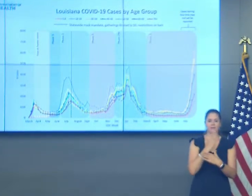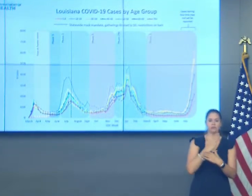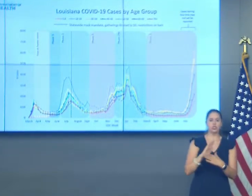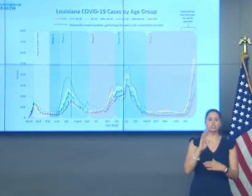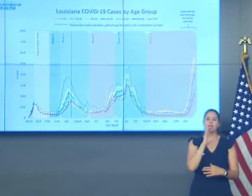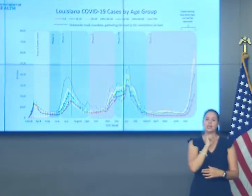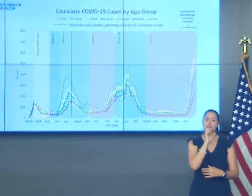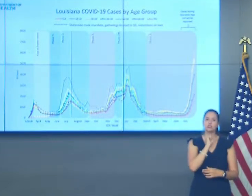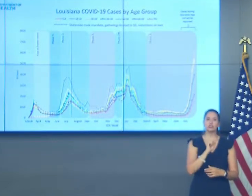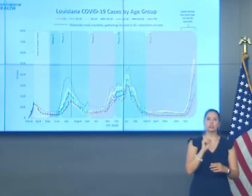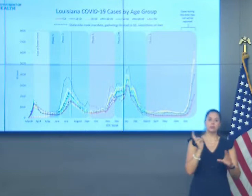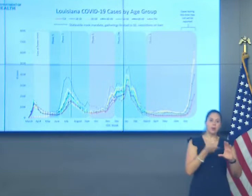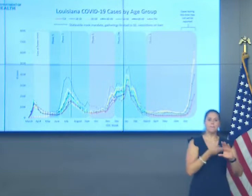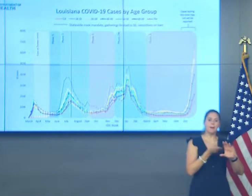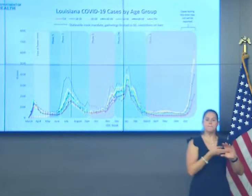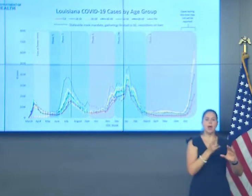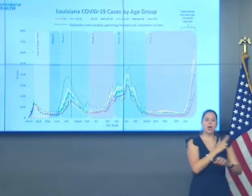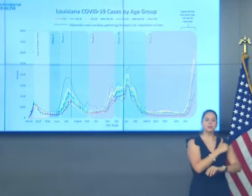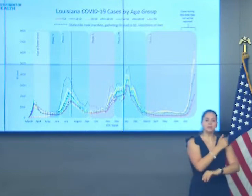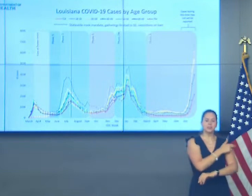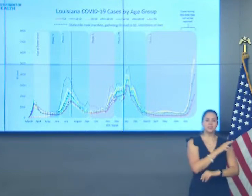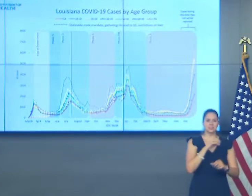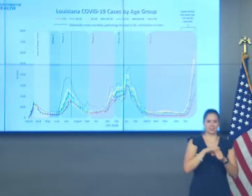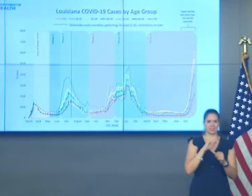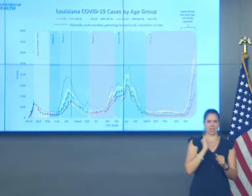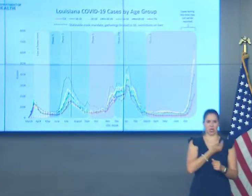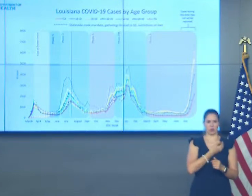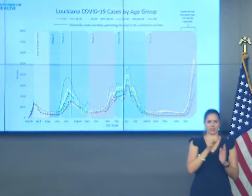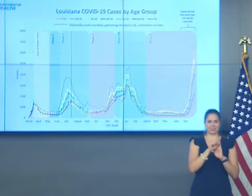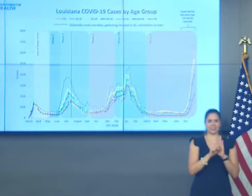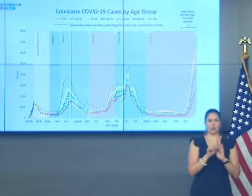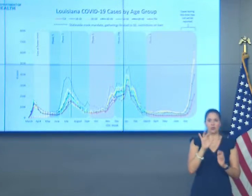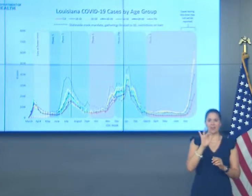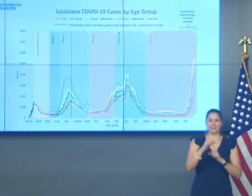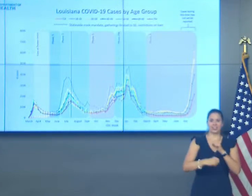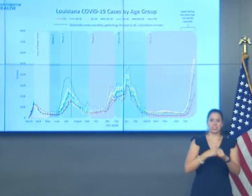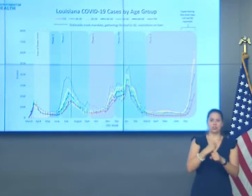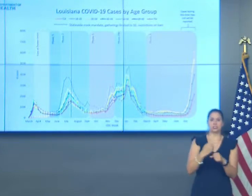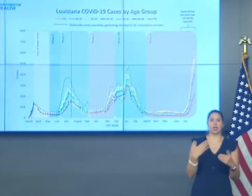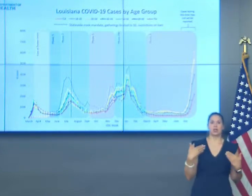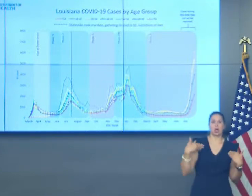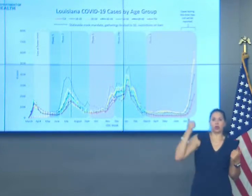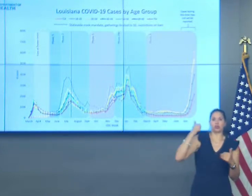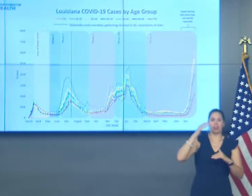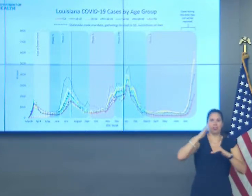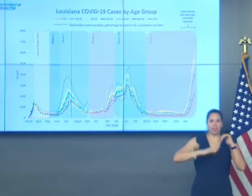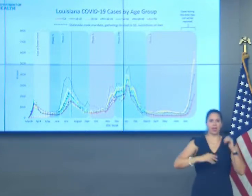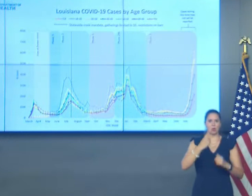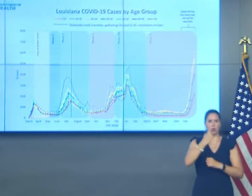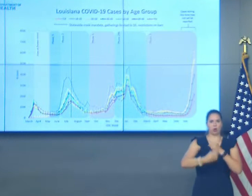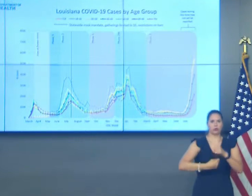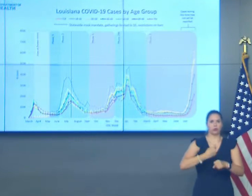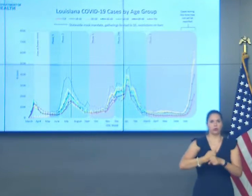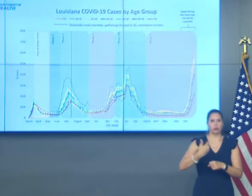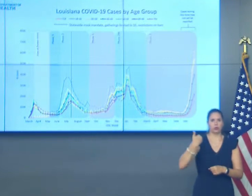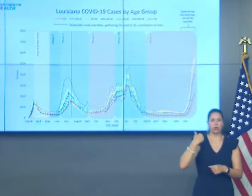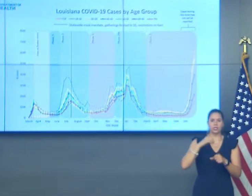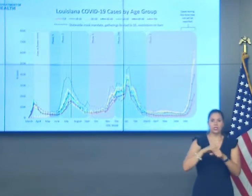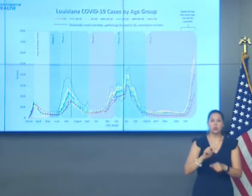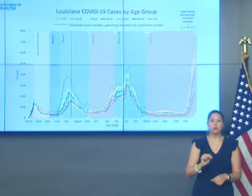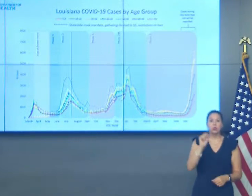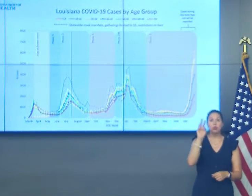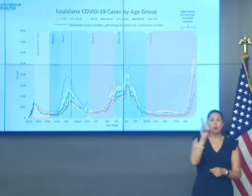of hospitalized people in our state is 25 years younger than it was a year ago. In